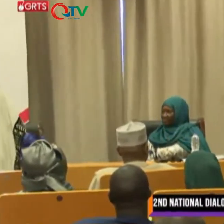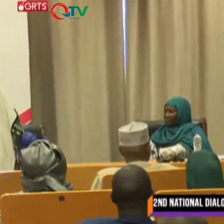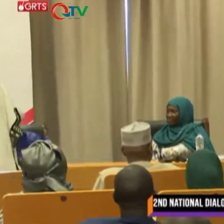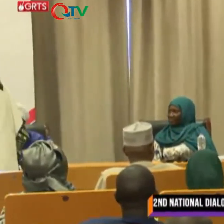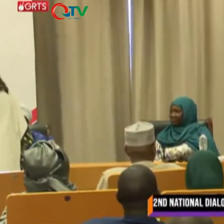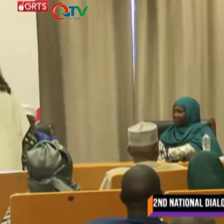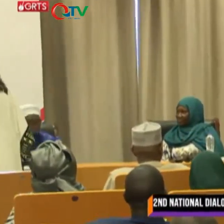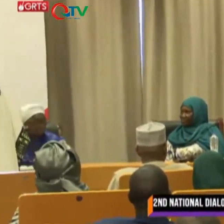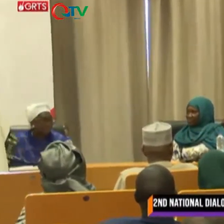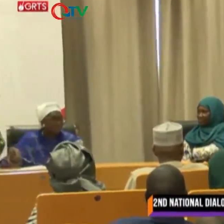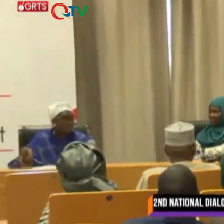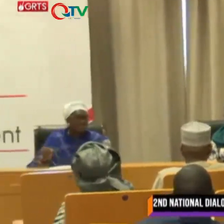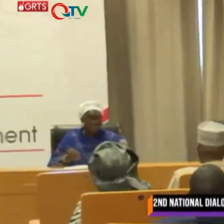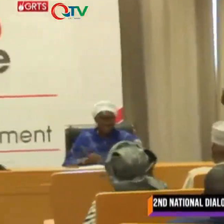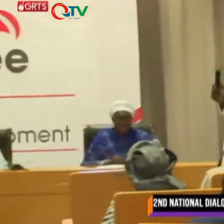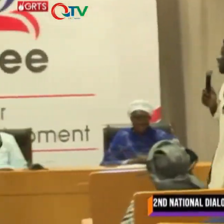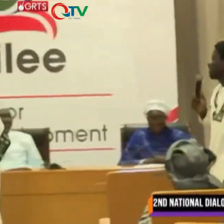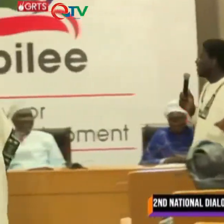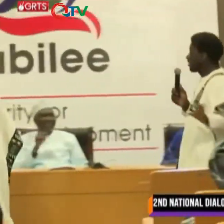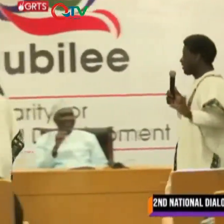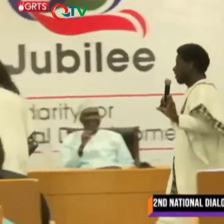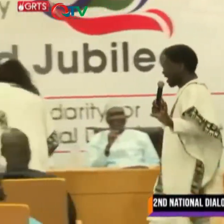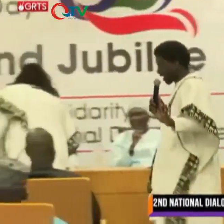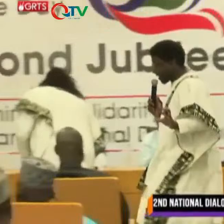Aiwali ngala fa fo ngakanyang